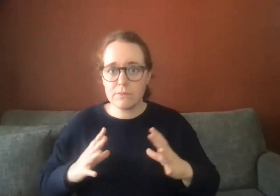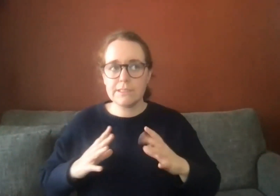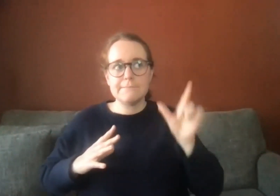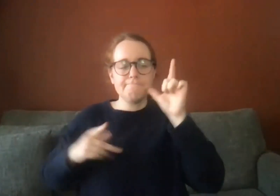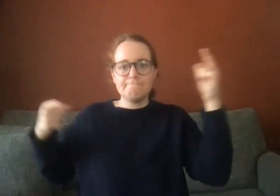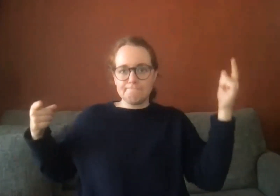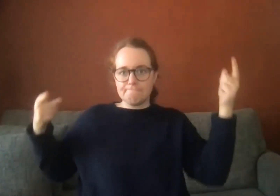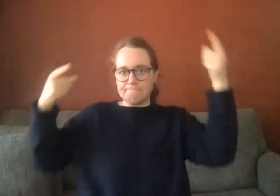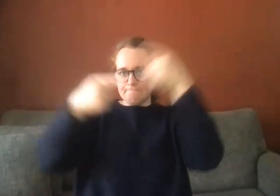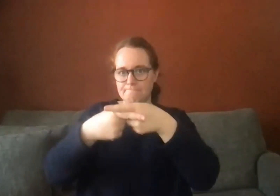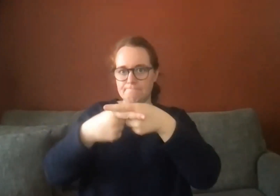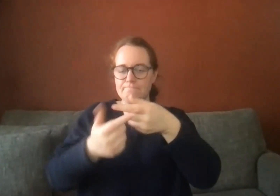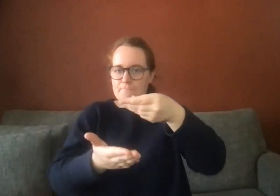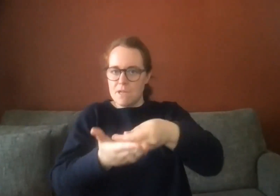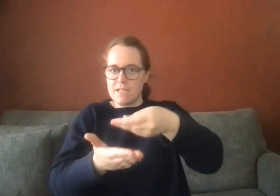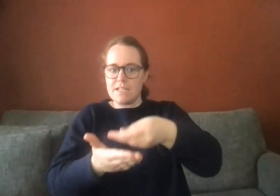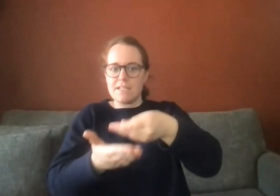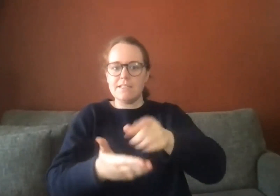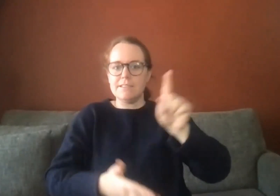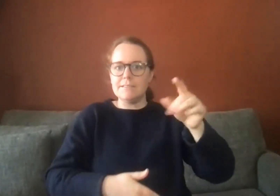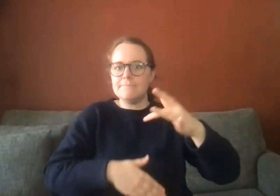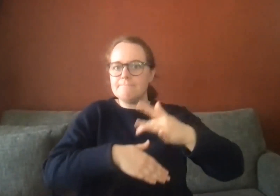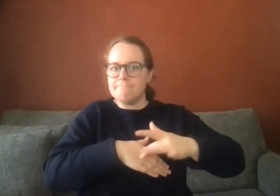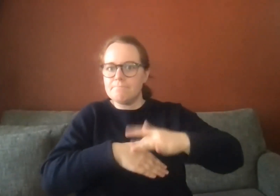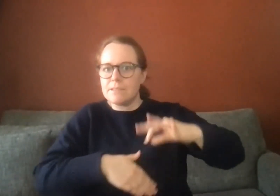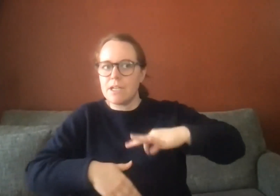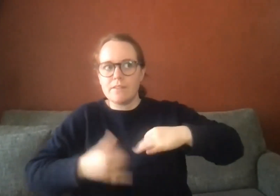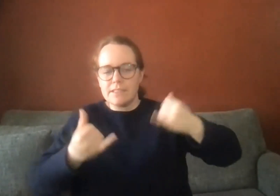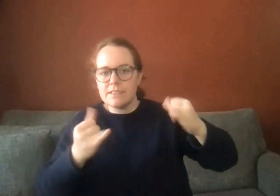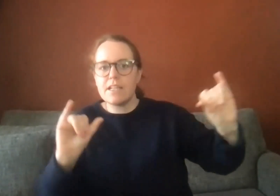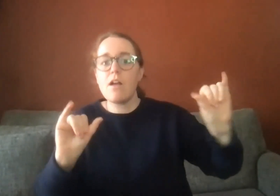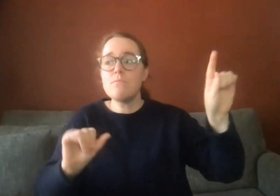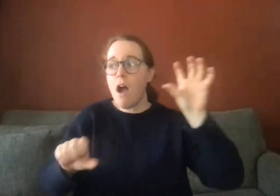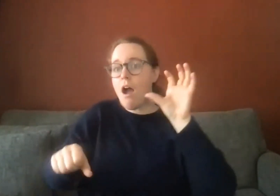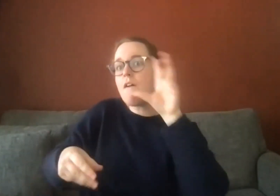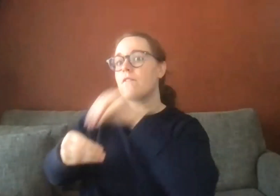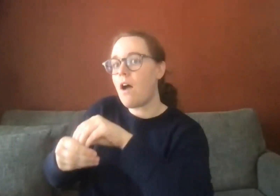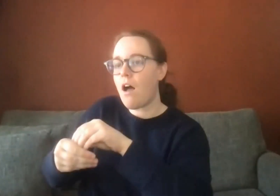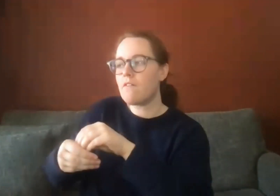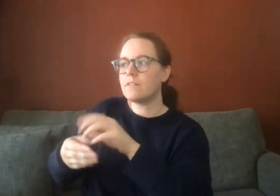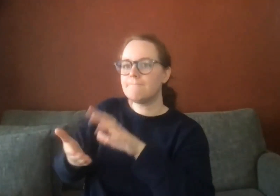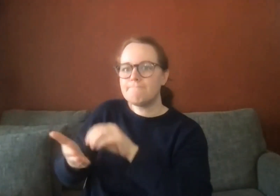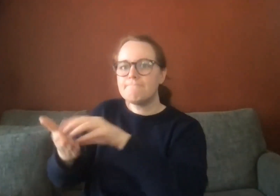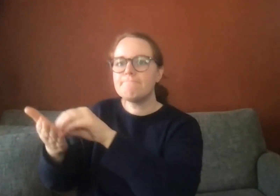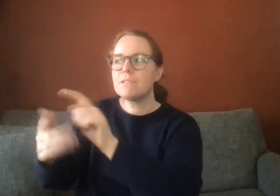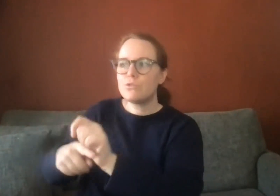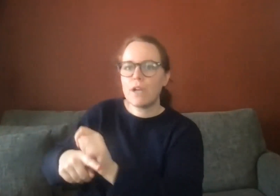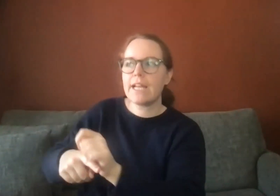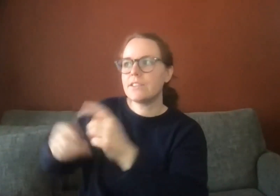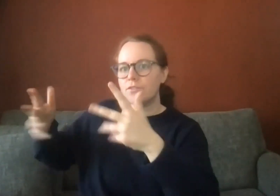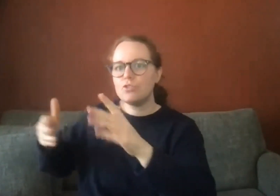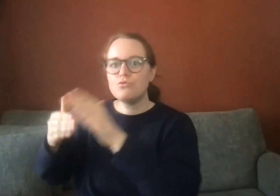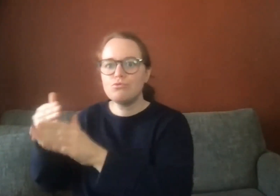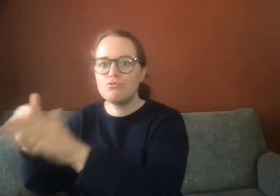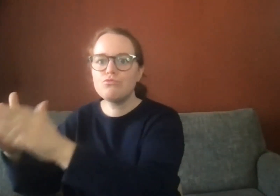regarding funding and the financial benefits, but people can still participate and complete our business training, have support to